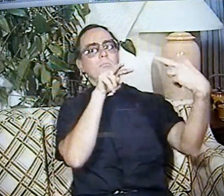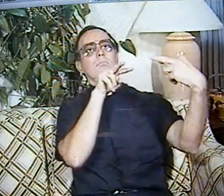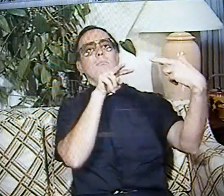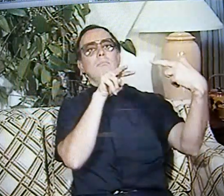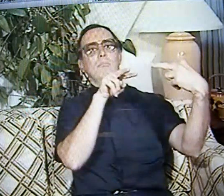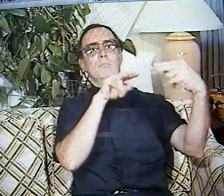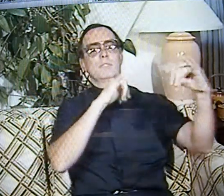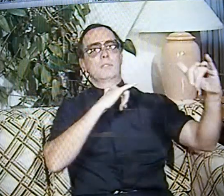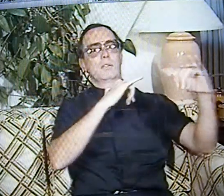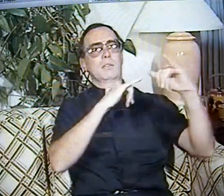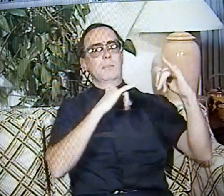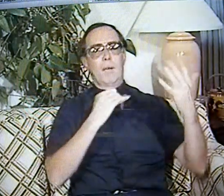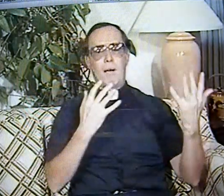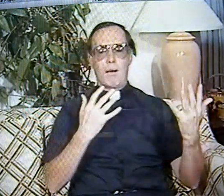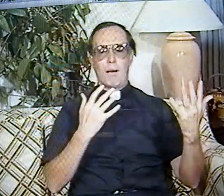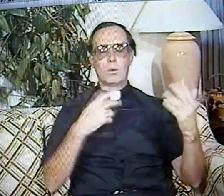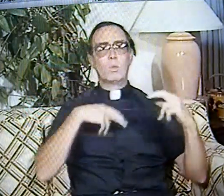and understood we were both nervous.